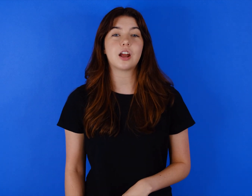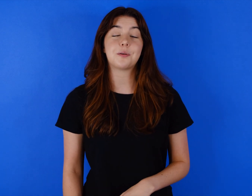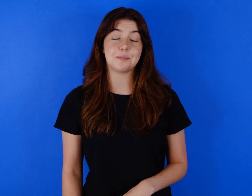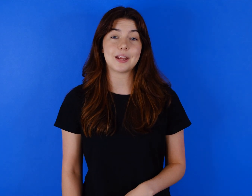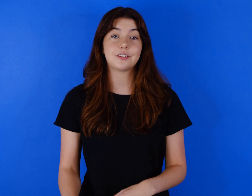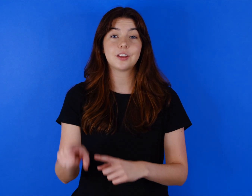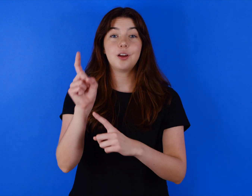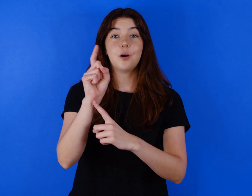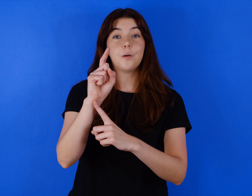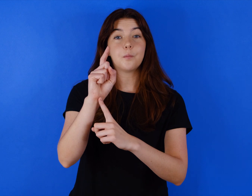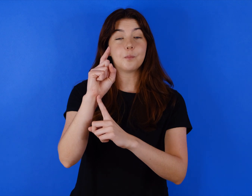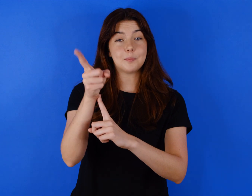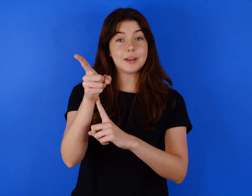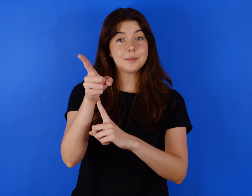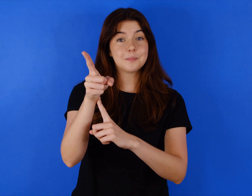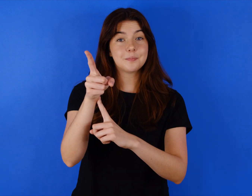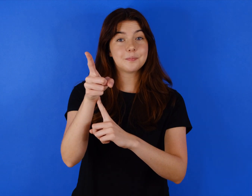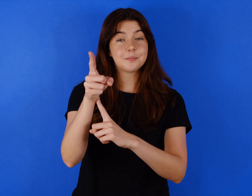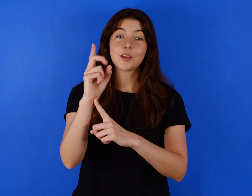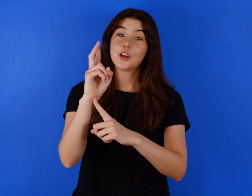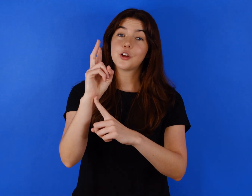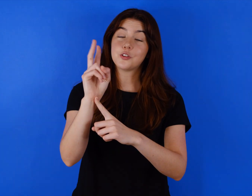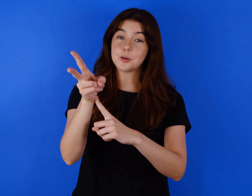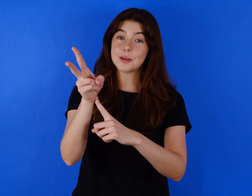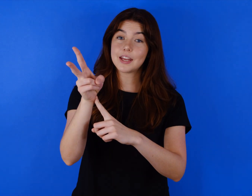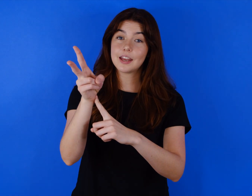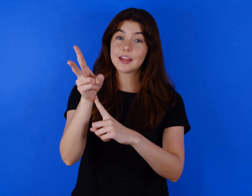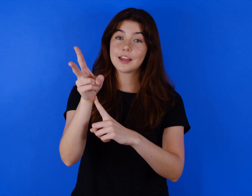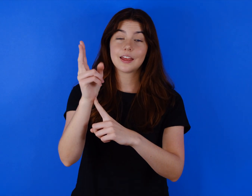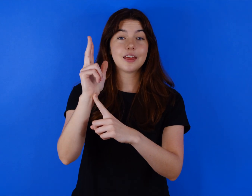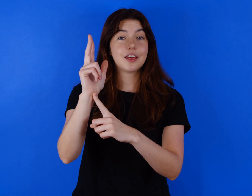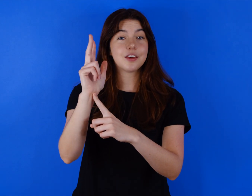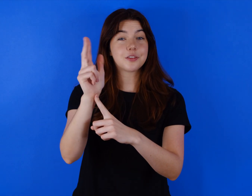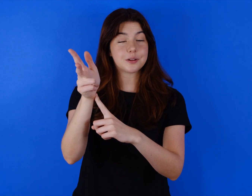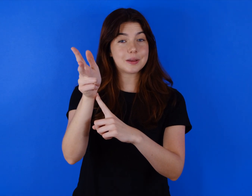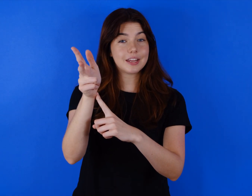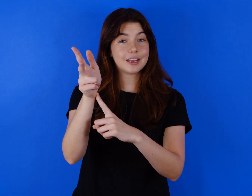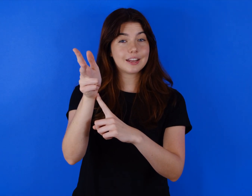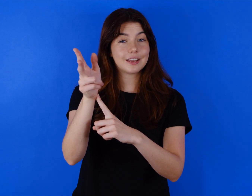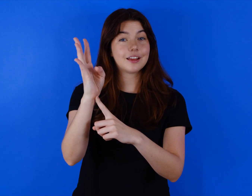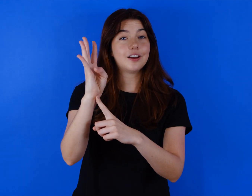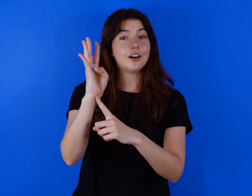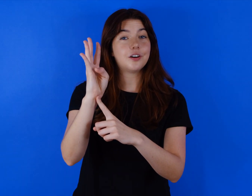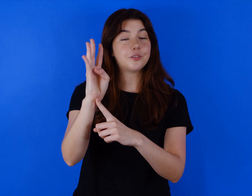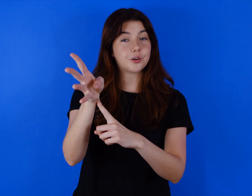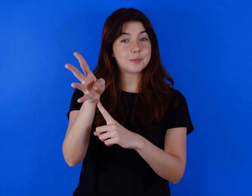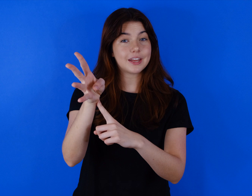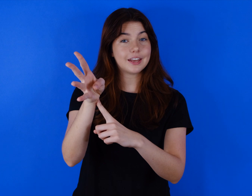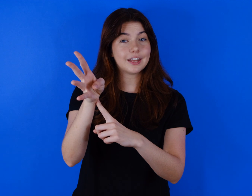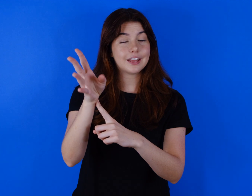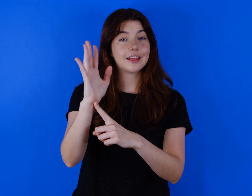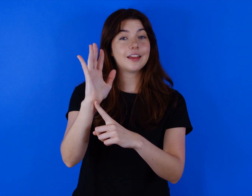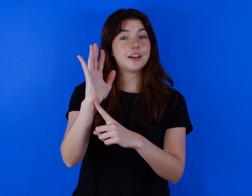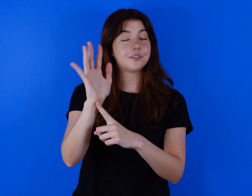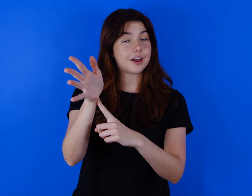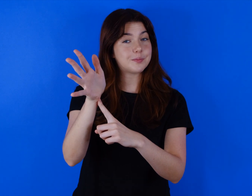with minutes. 1 minute, 2 minute, 3 minute, 4 minute, 5